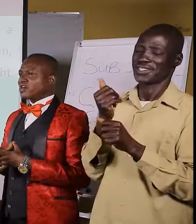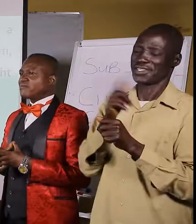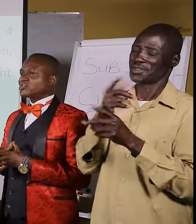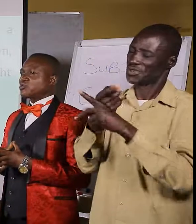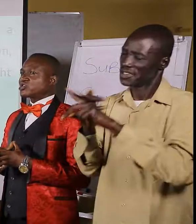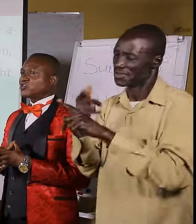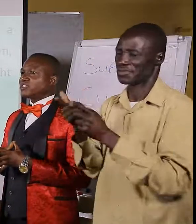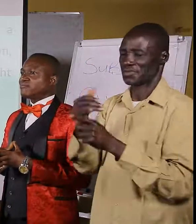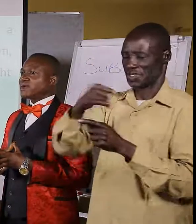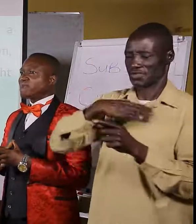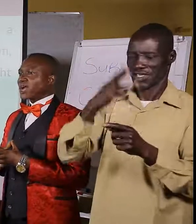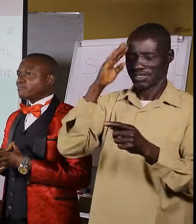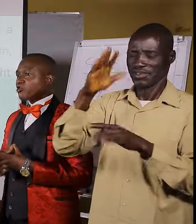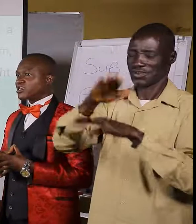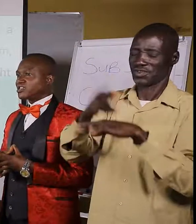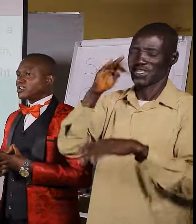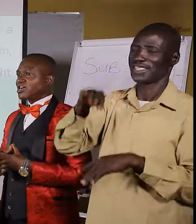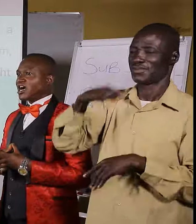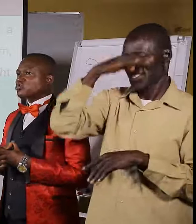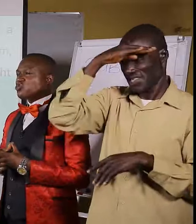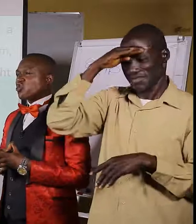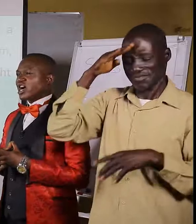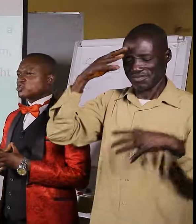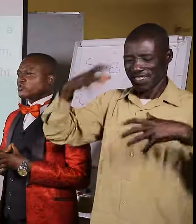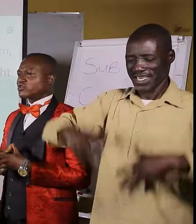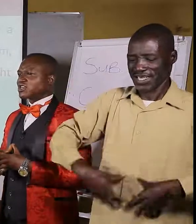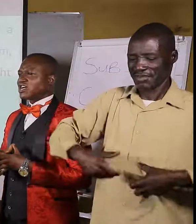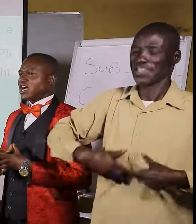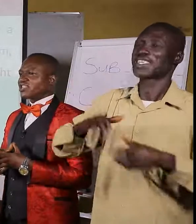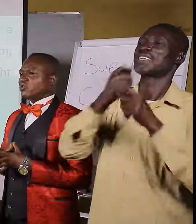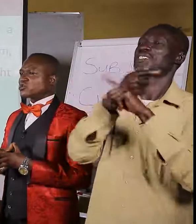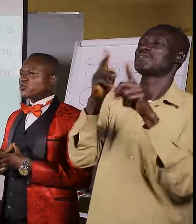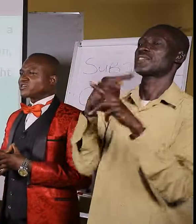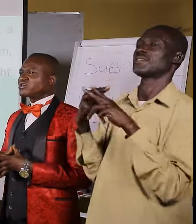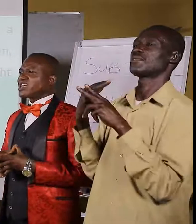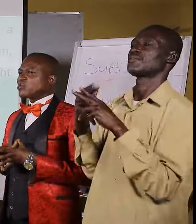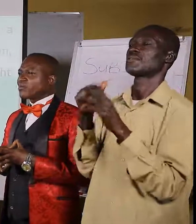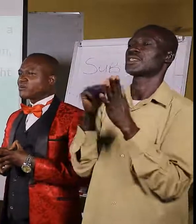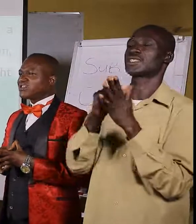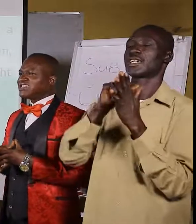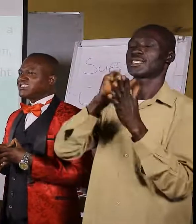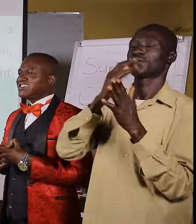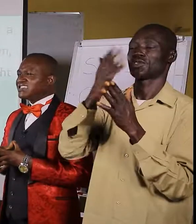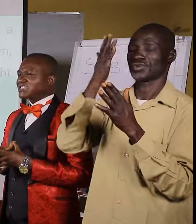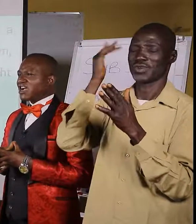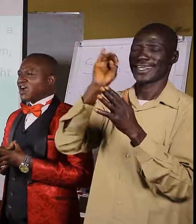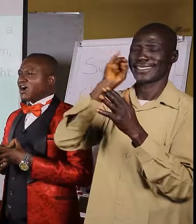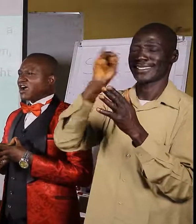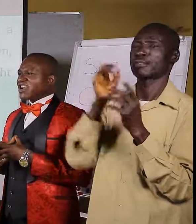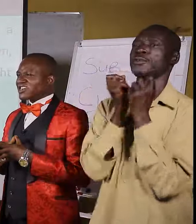You can imagine the whites calling him black monkey, and so on and so forth. And that was what stirred up